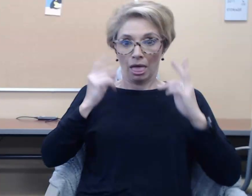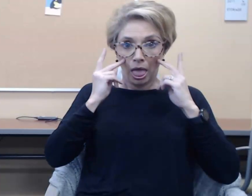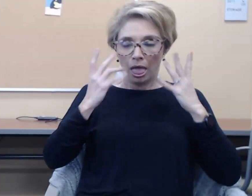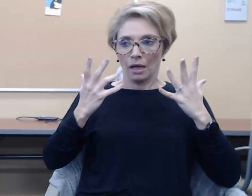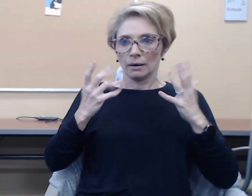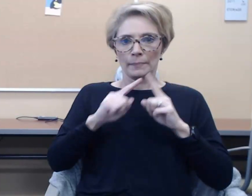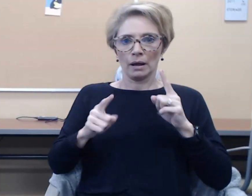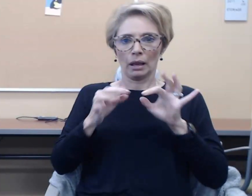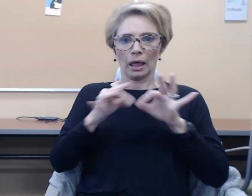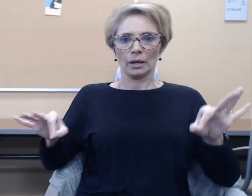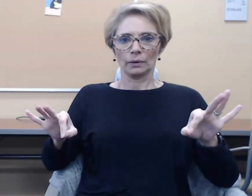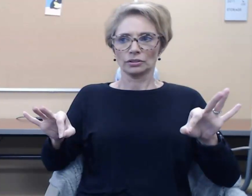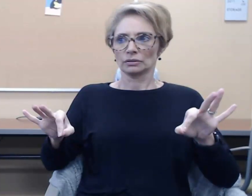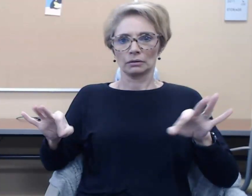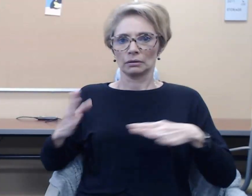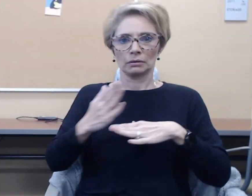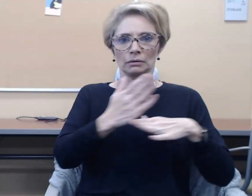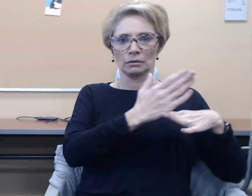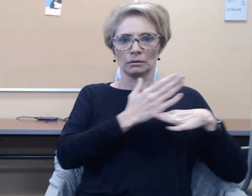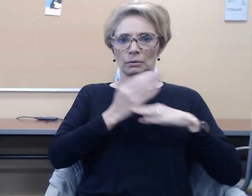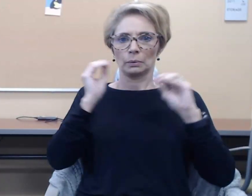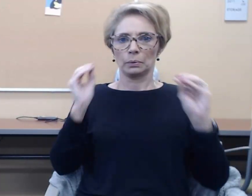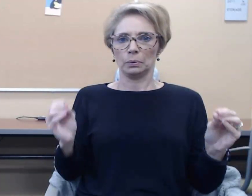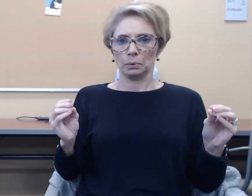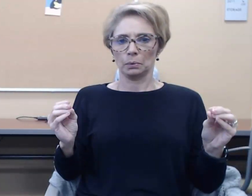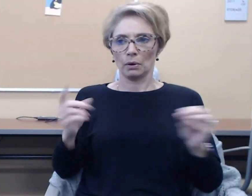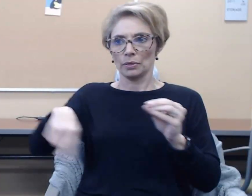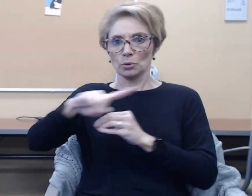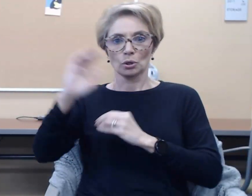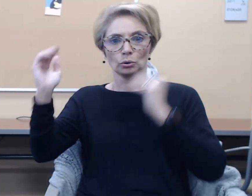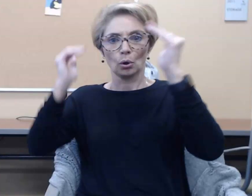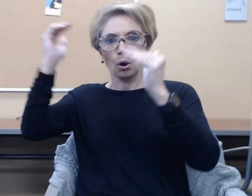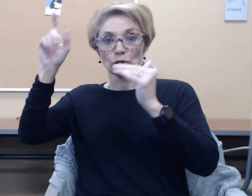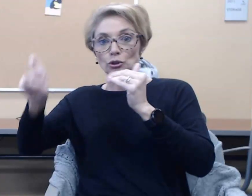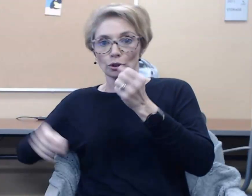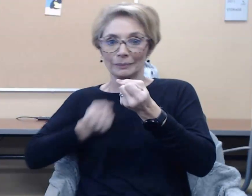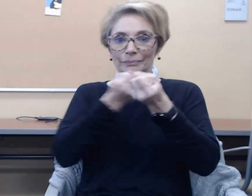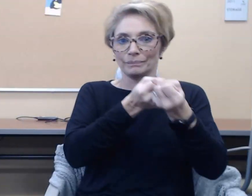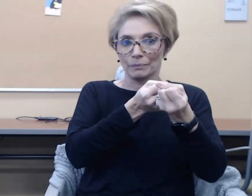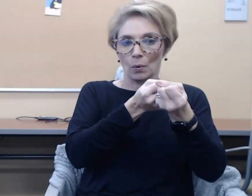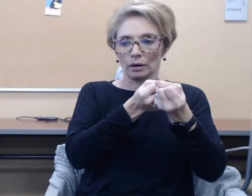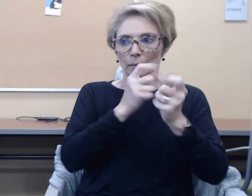as the adults around them who are supposed to support them. The issue will never be addressed. They'll never get the help that they